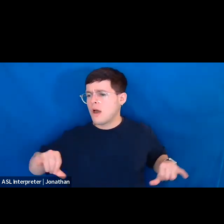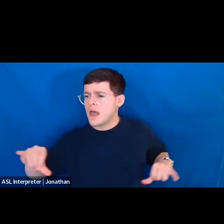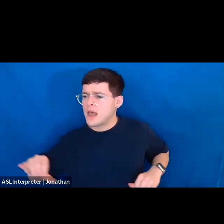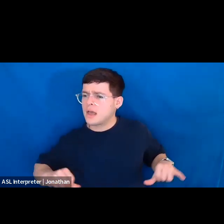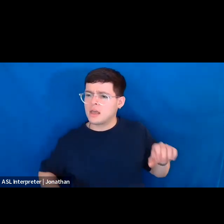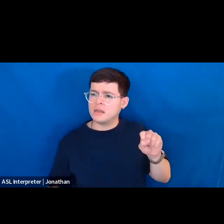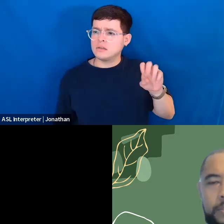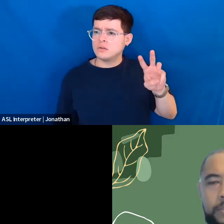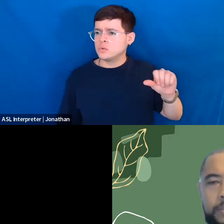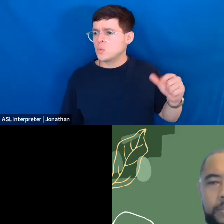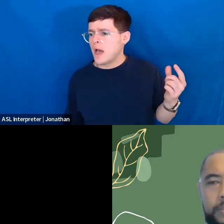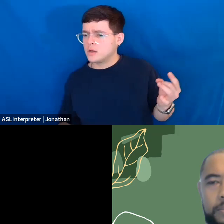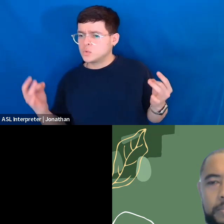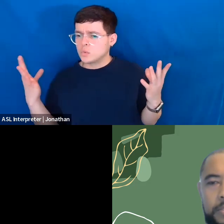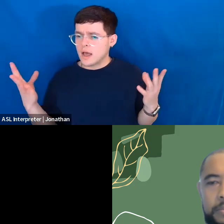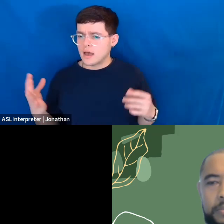swag wall.